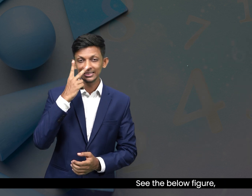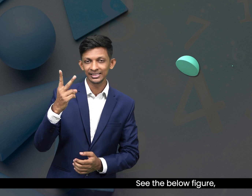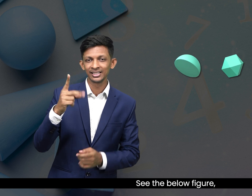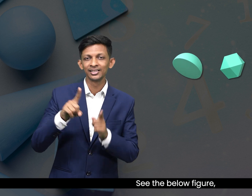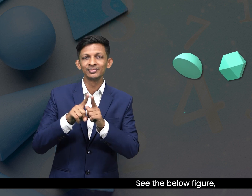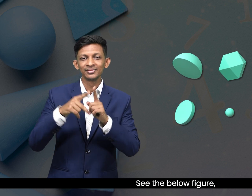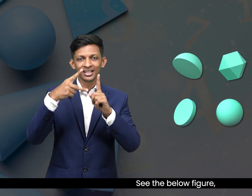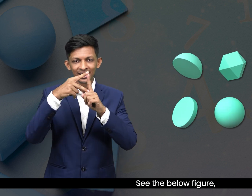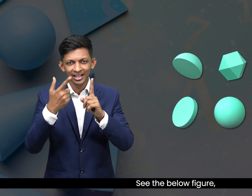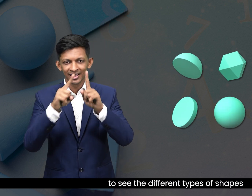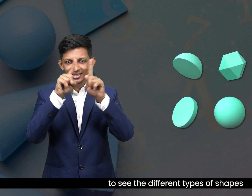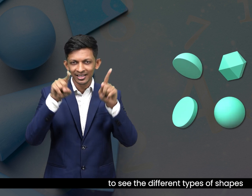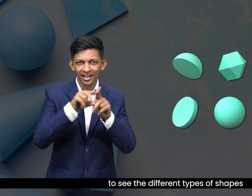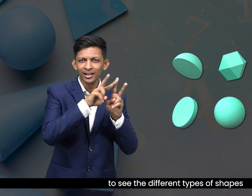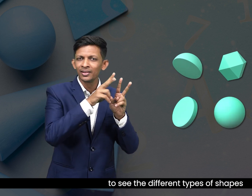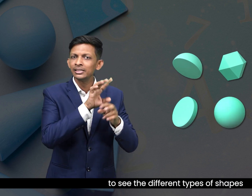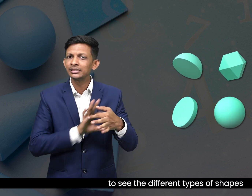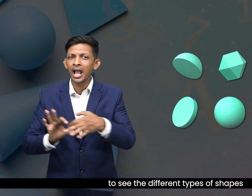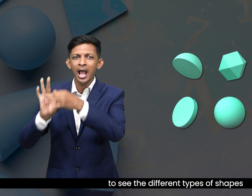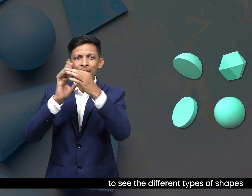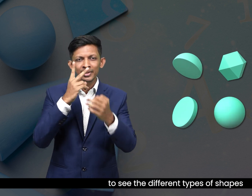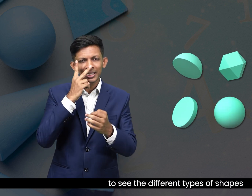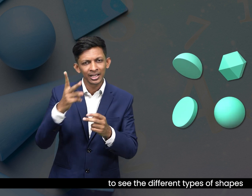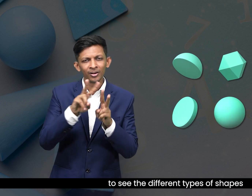See the below figures to see the different types of shapes.